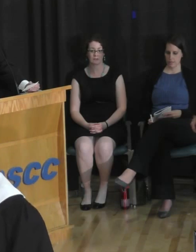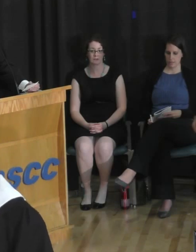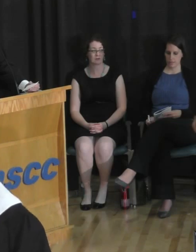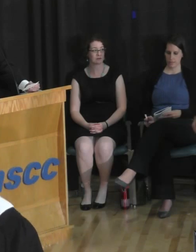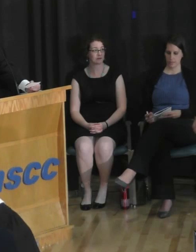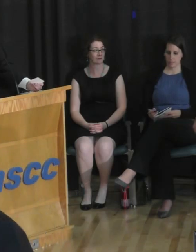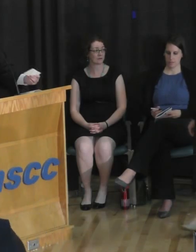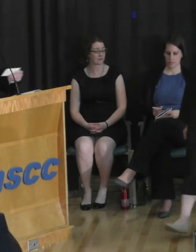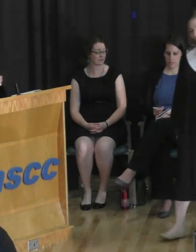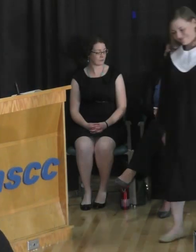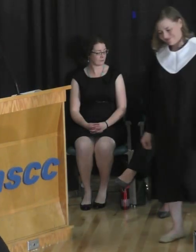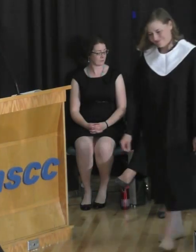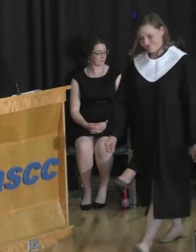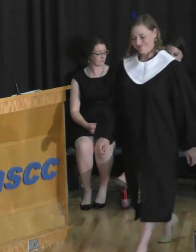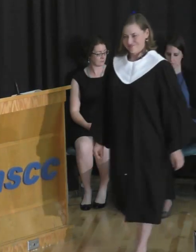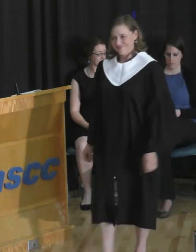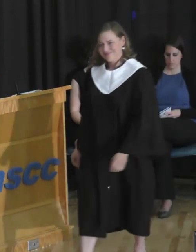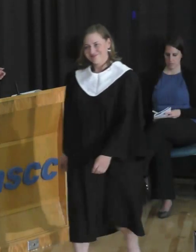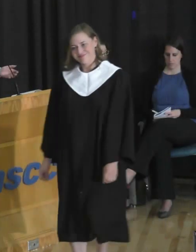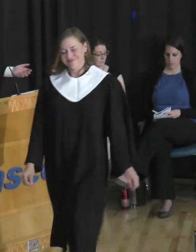Nadine Alexander.